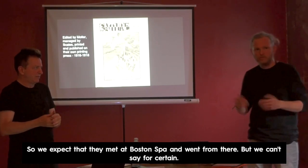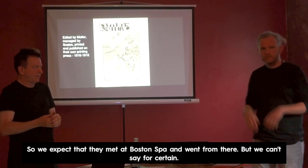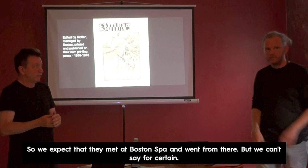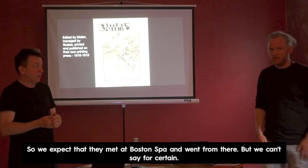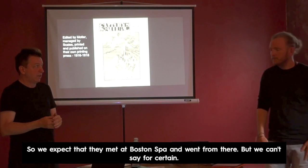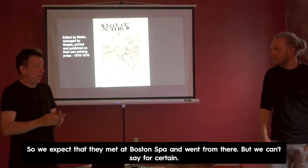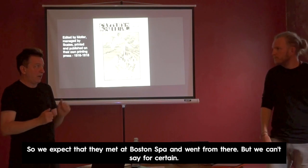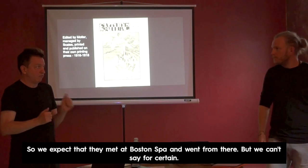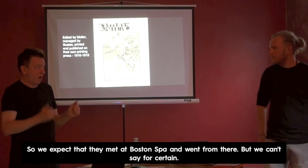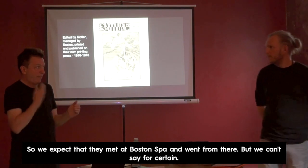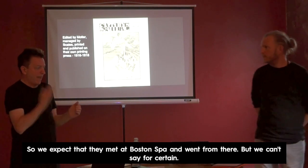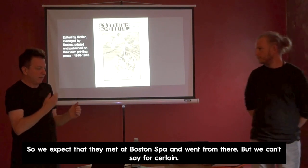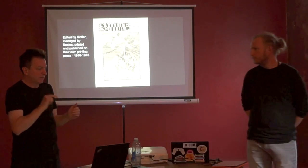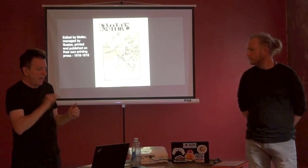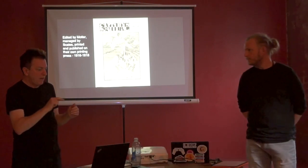from there, but we can't say for certain.